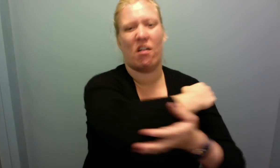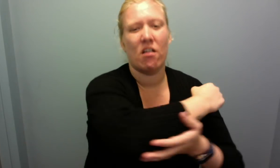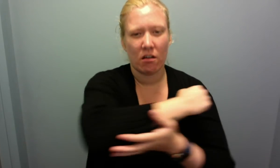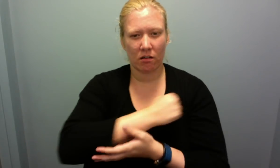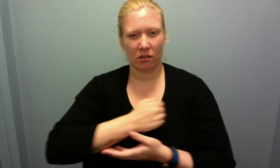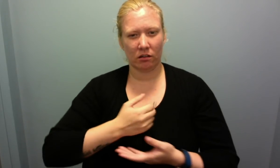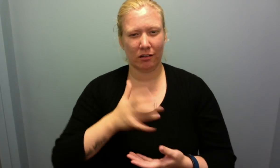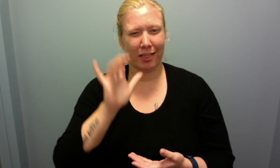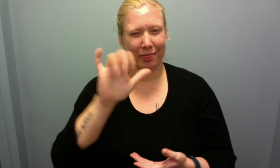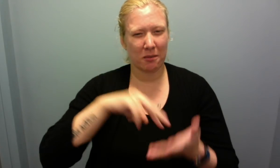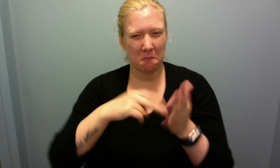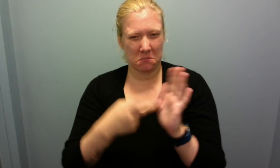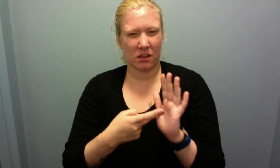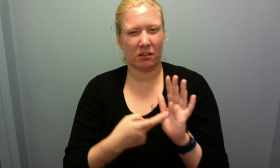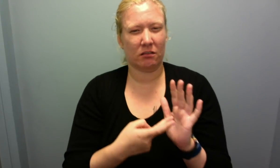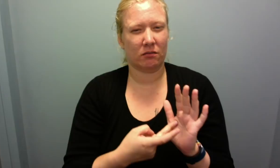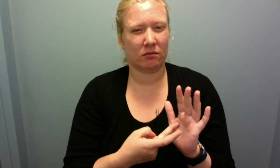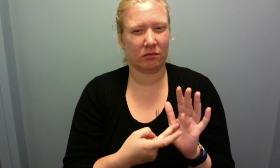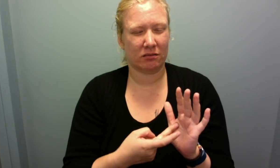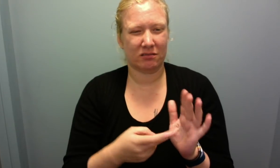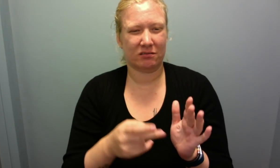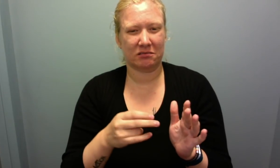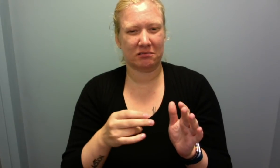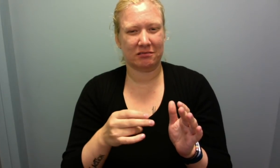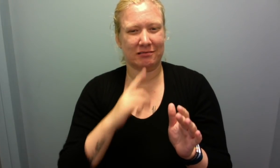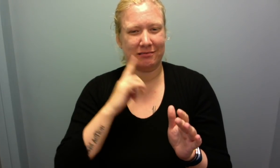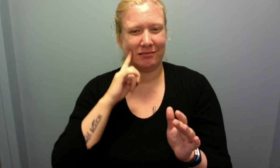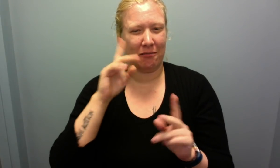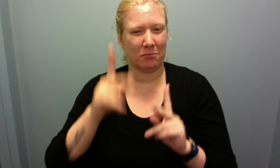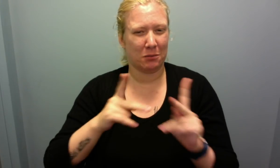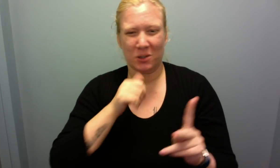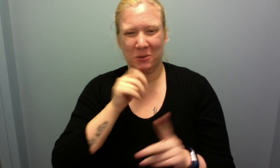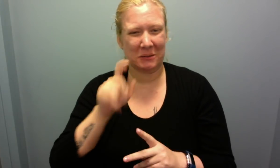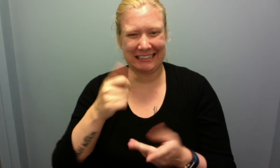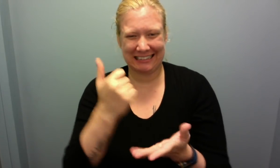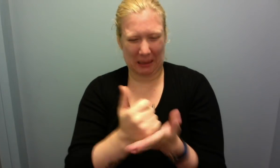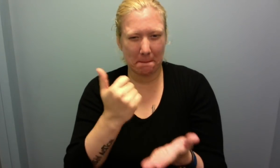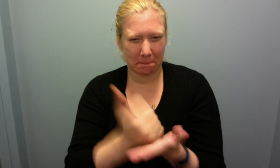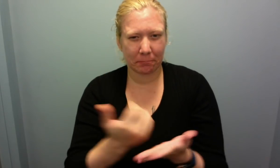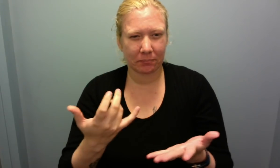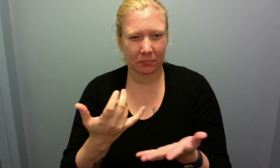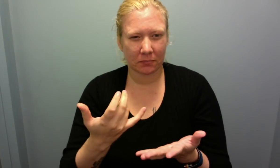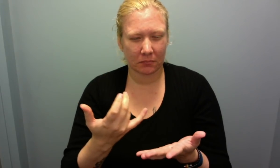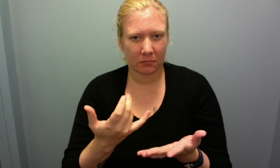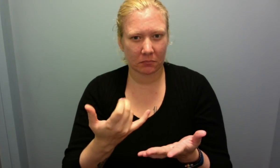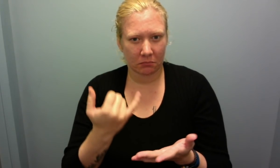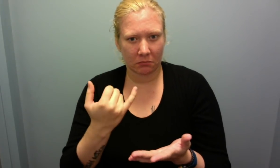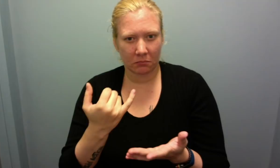is to Russian. An interpreter, that model of being a helper and just guiding and taking over for deaf people, is